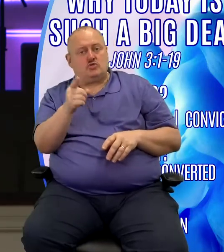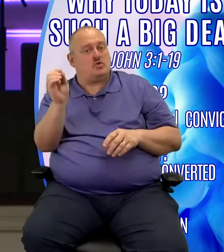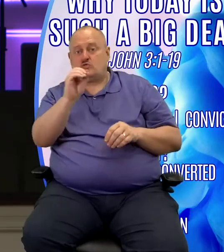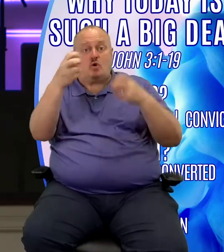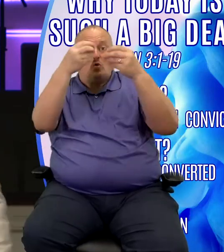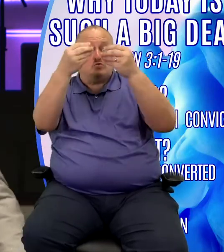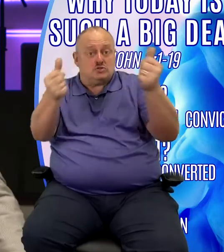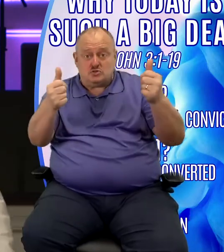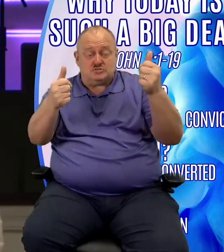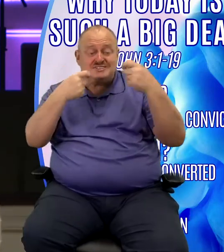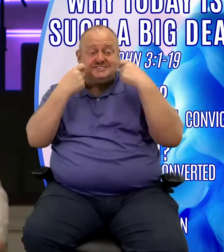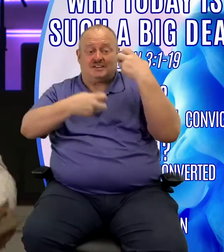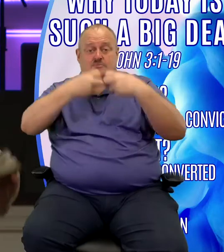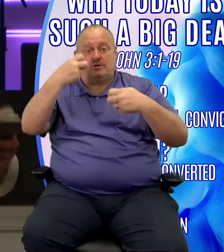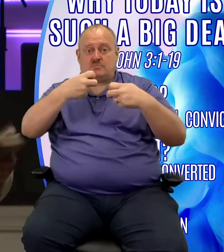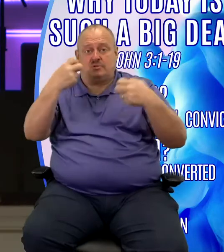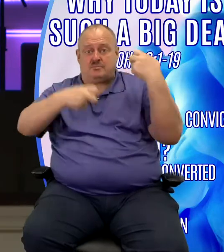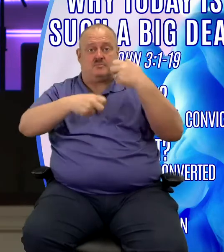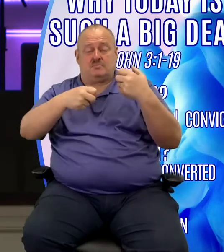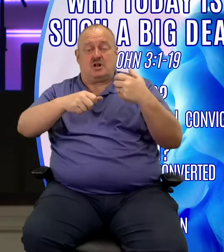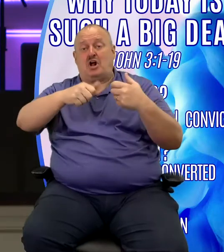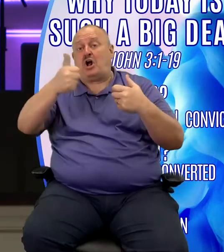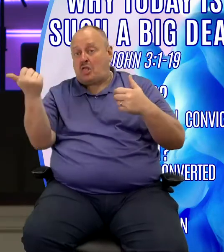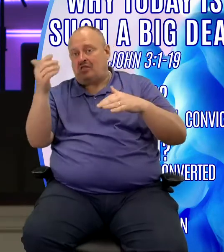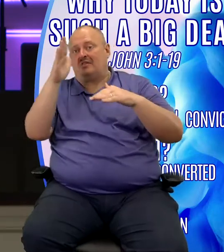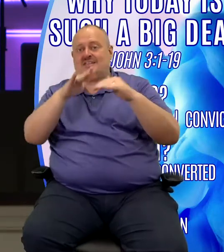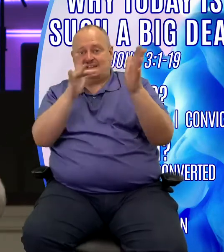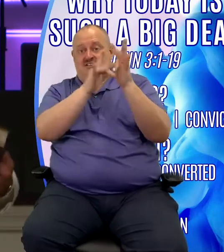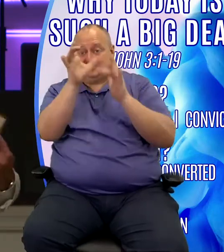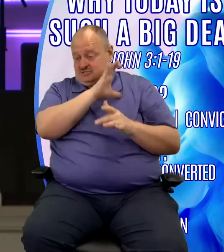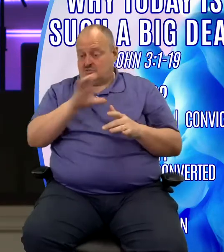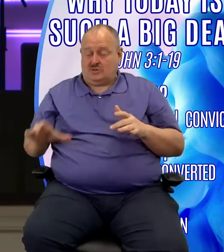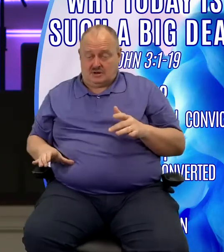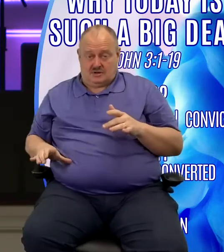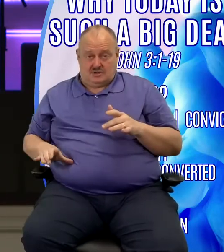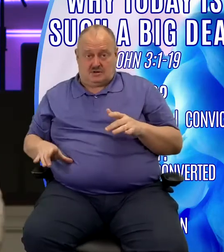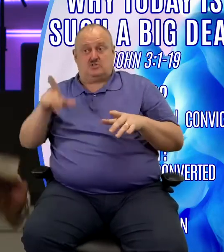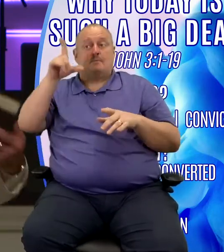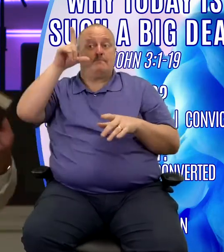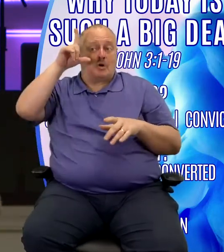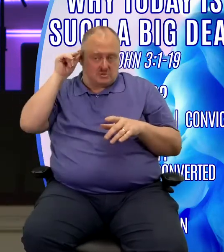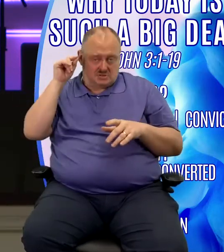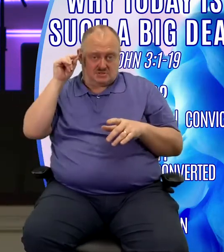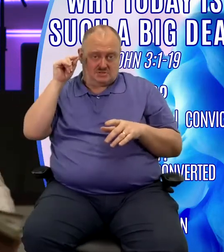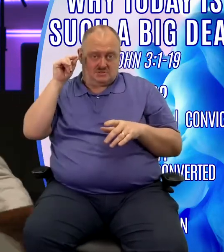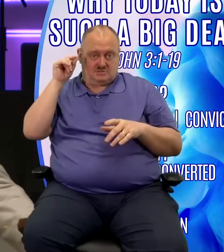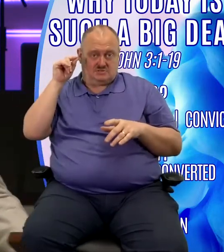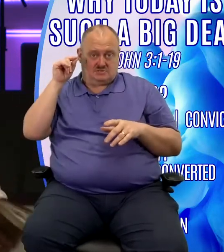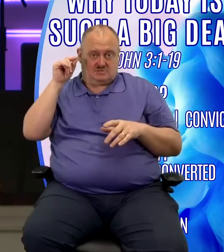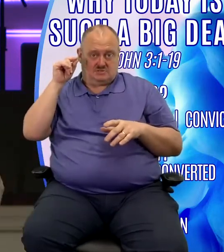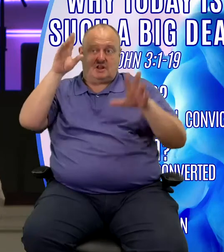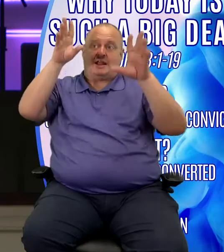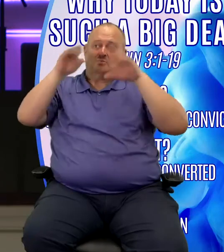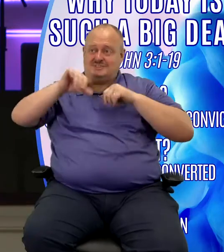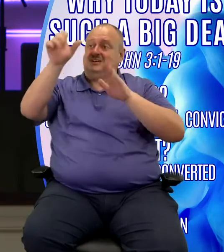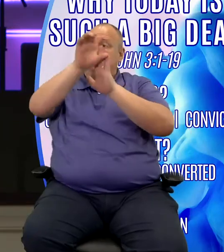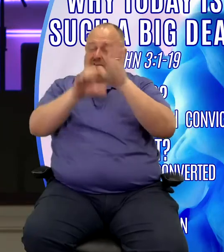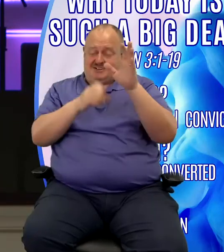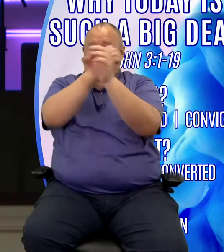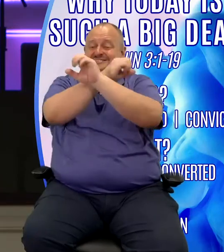sin problem other than Jesus. Even Moses, the recipient of the Ten Commandments, even Moses, the deliverer